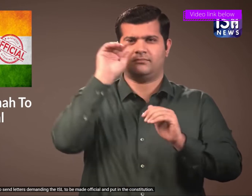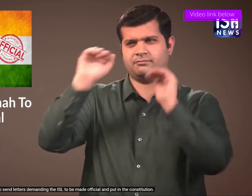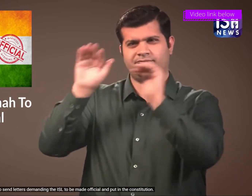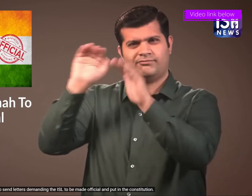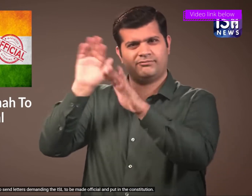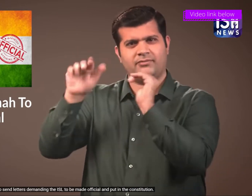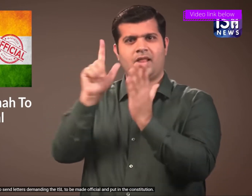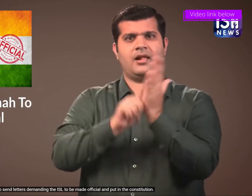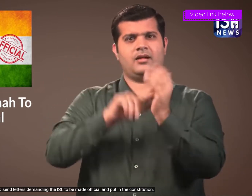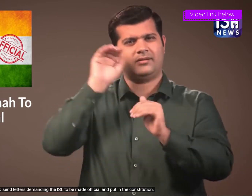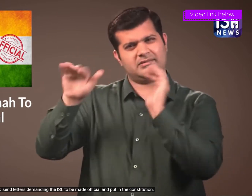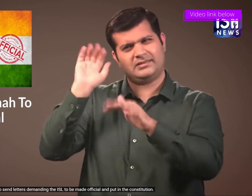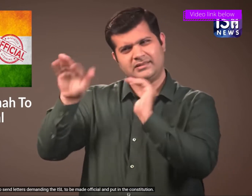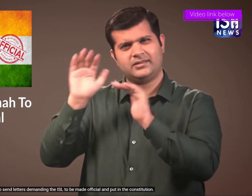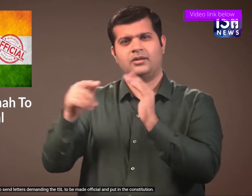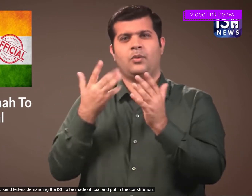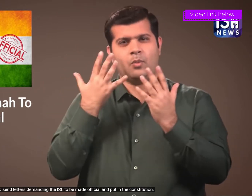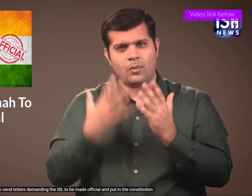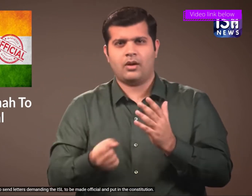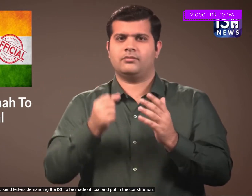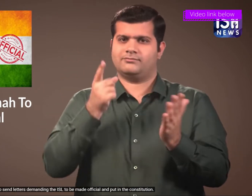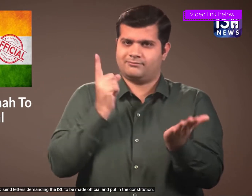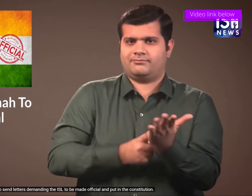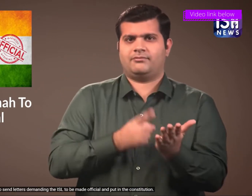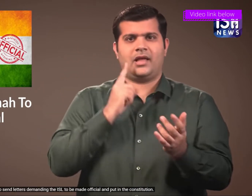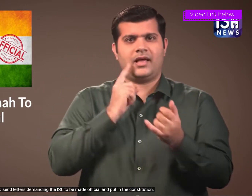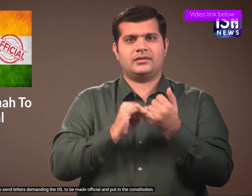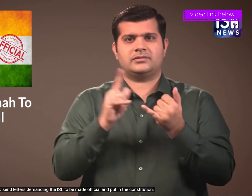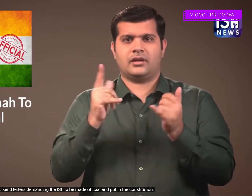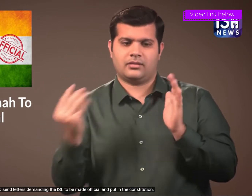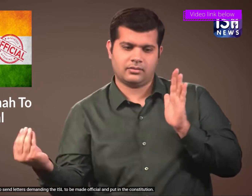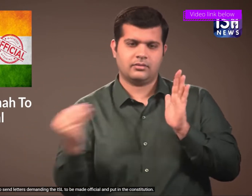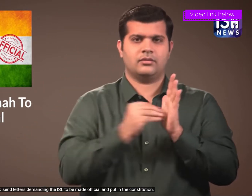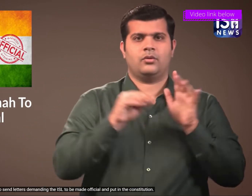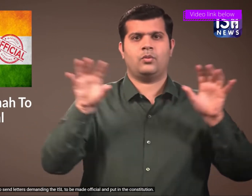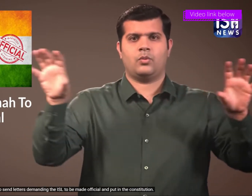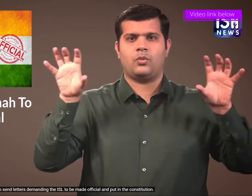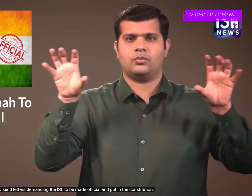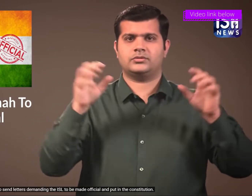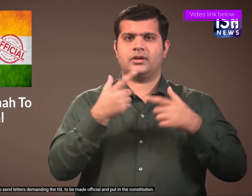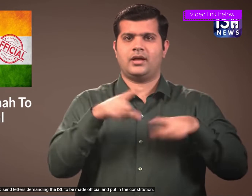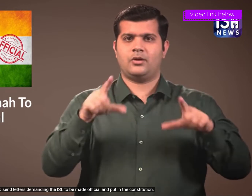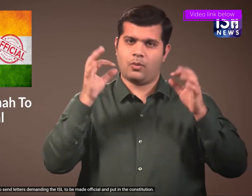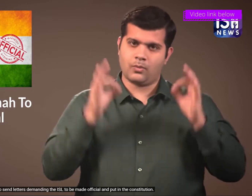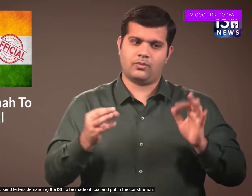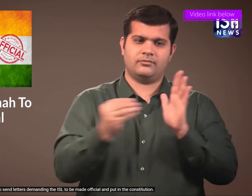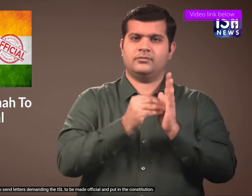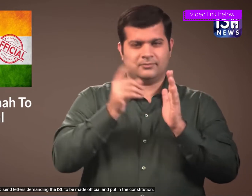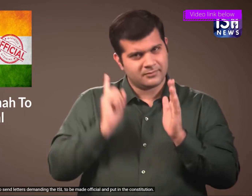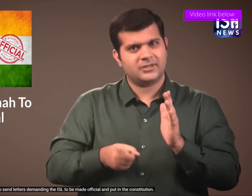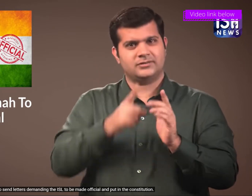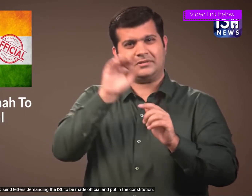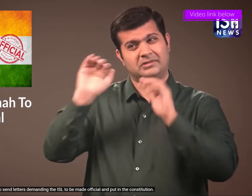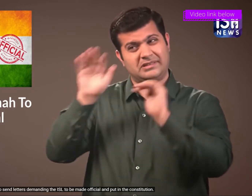to send letters demanding the ISL to be made official and put in the constitution.